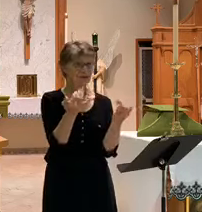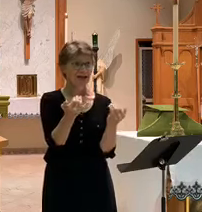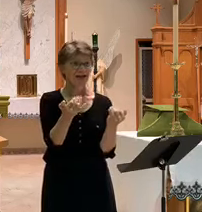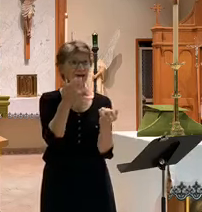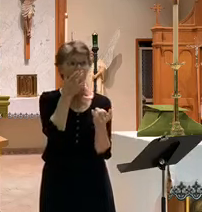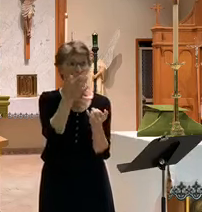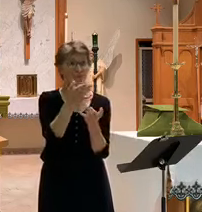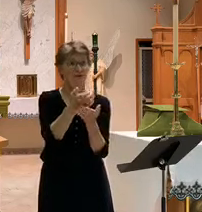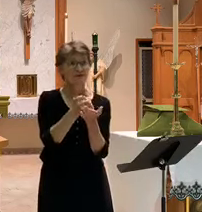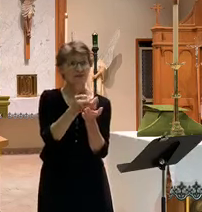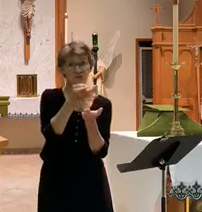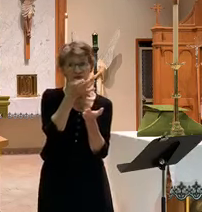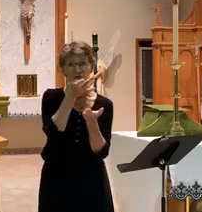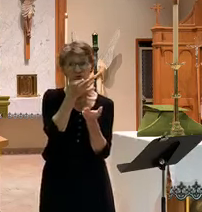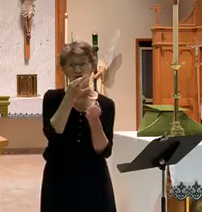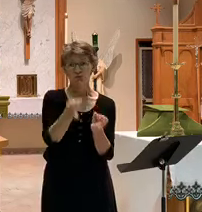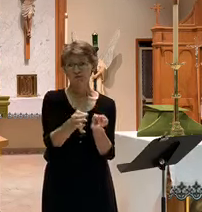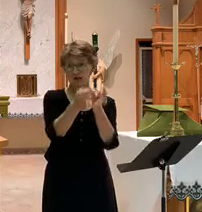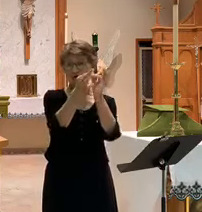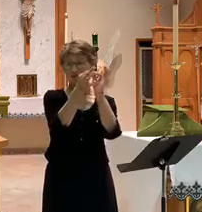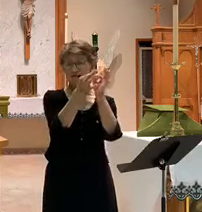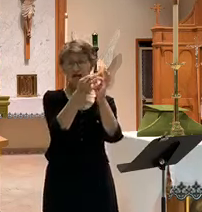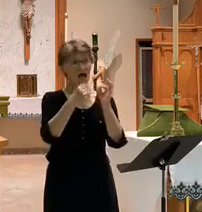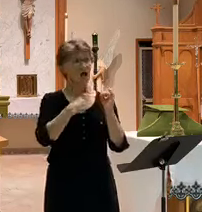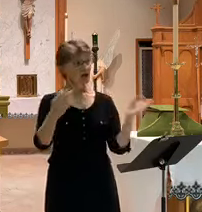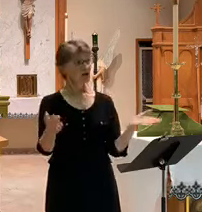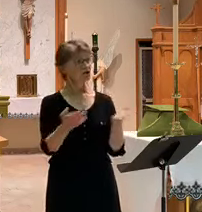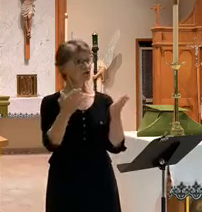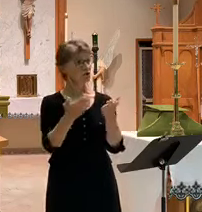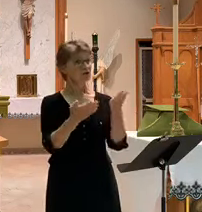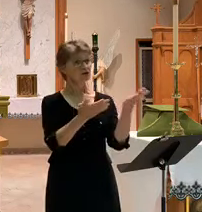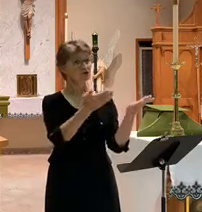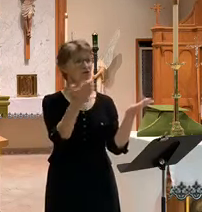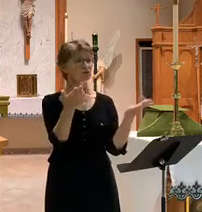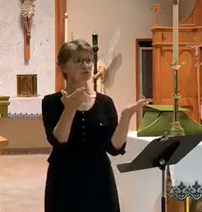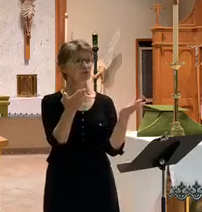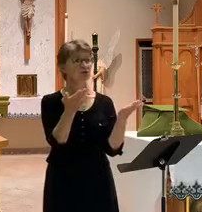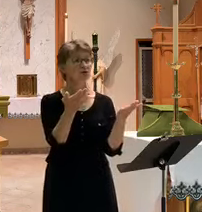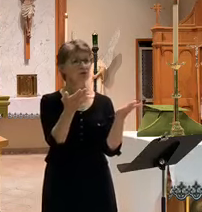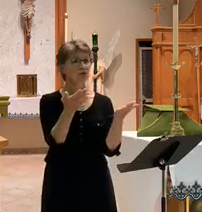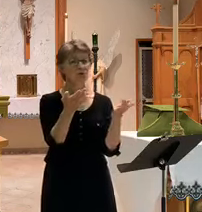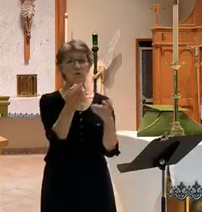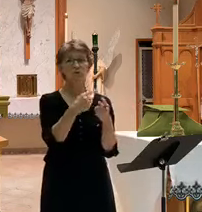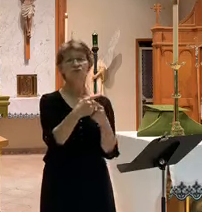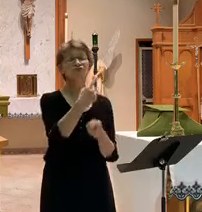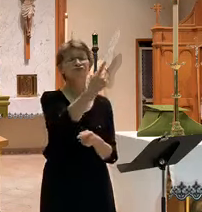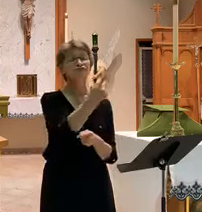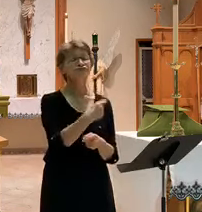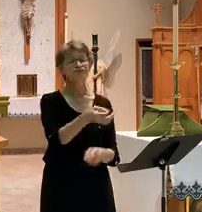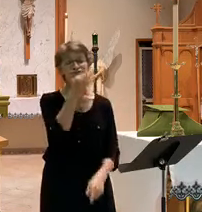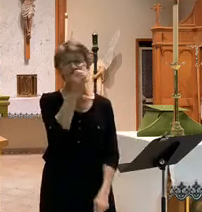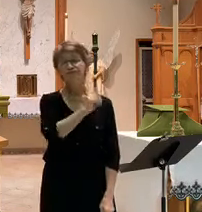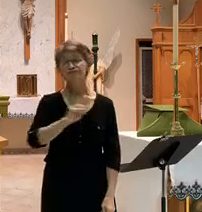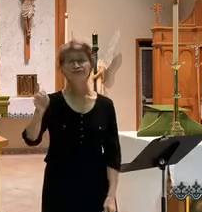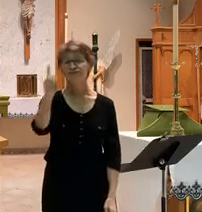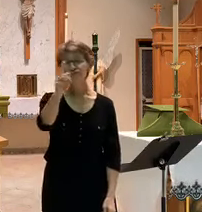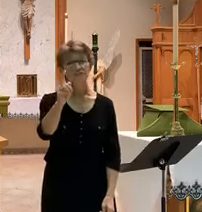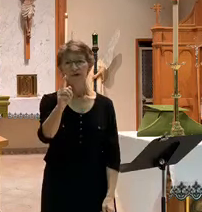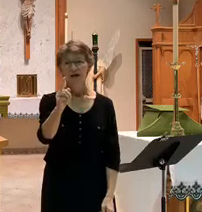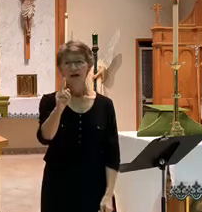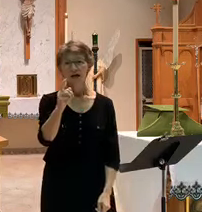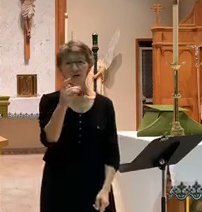at this Mass. I encourage you, because it's very tempting just to go through the motions, right? You know, the body of Christ, amen, receive and walk